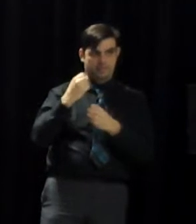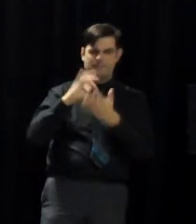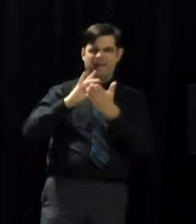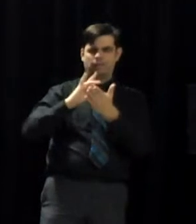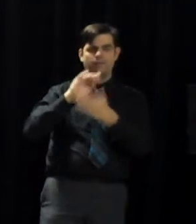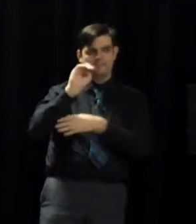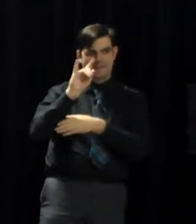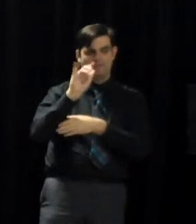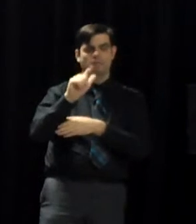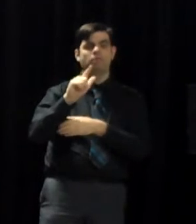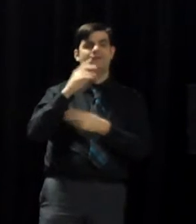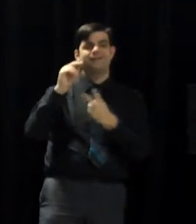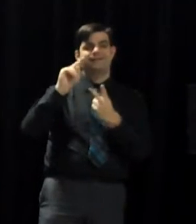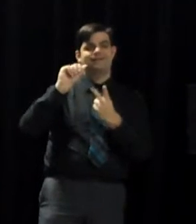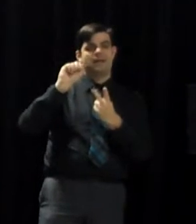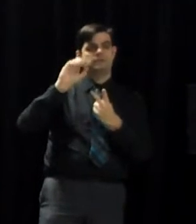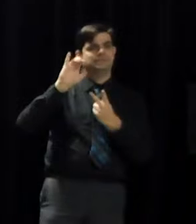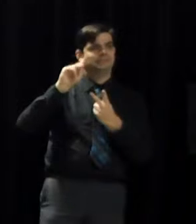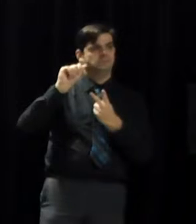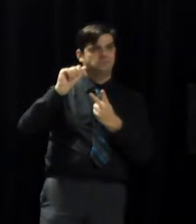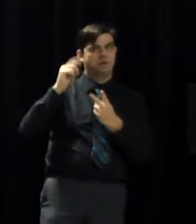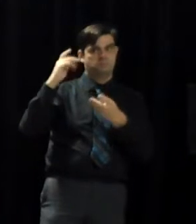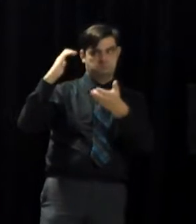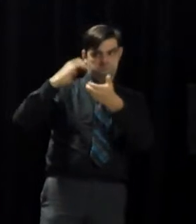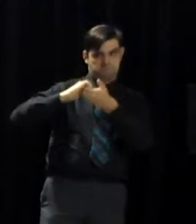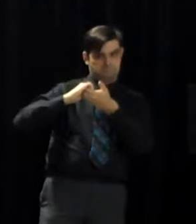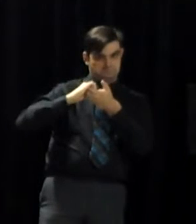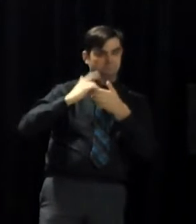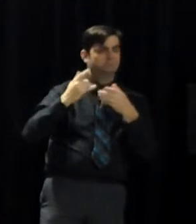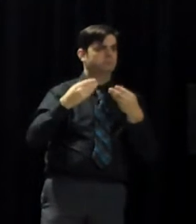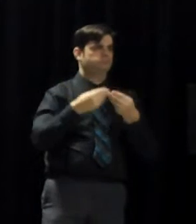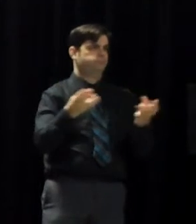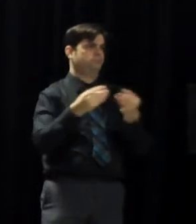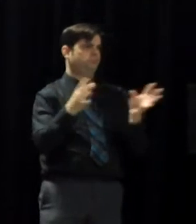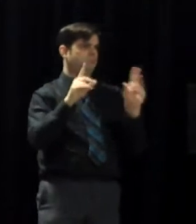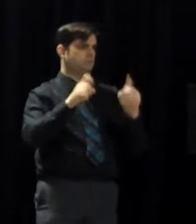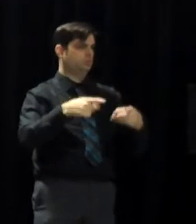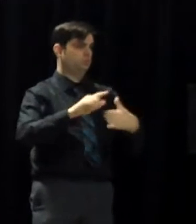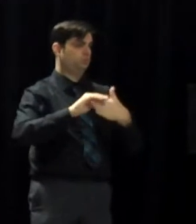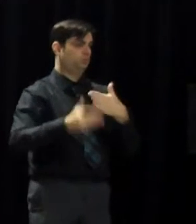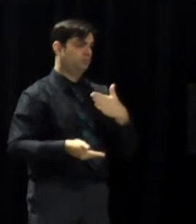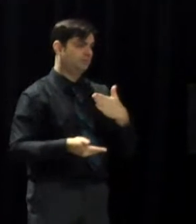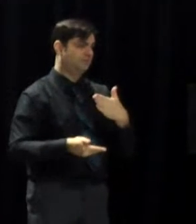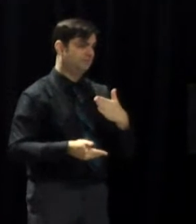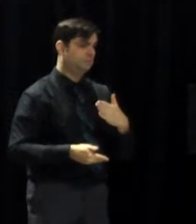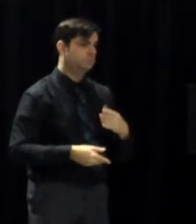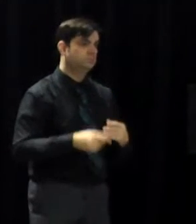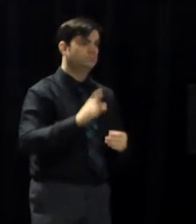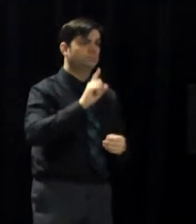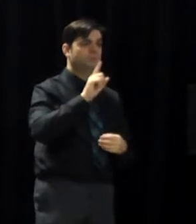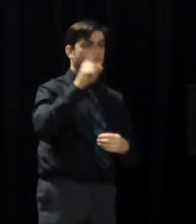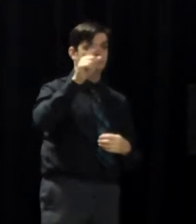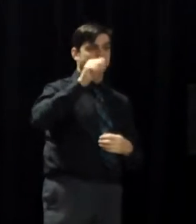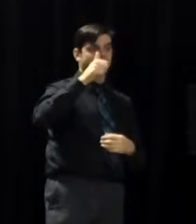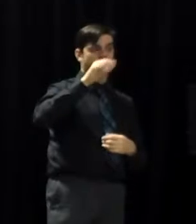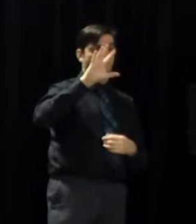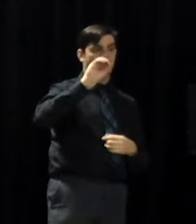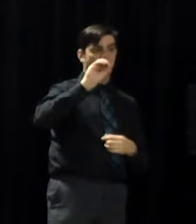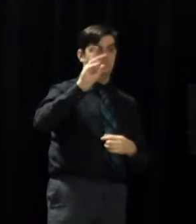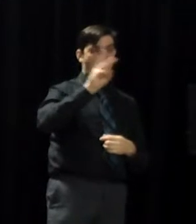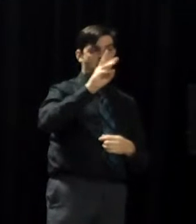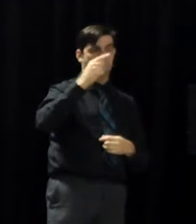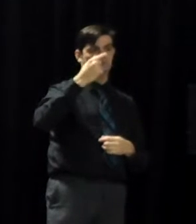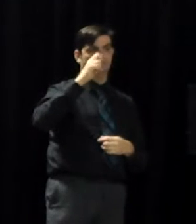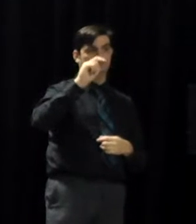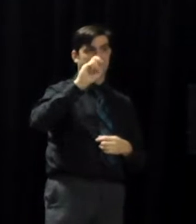at 1050 West Genesee Street in the city of Syracuse. Will be more weekend testing. Please go to